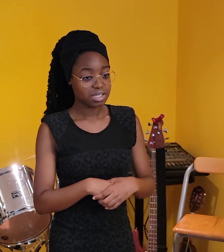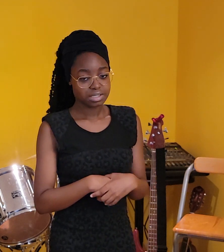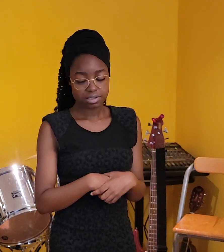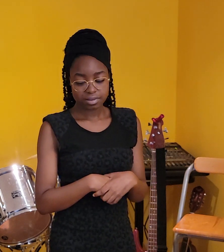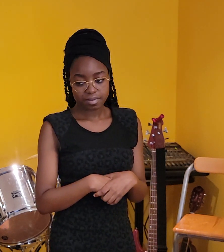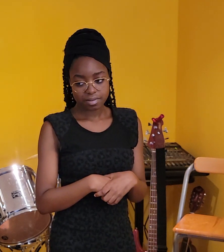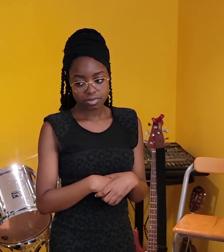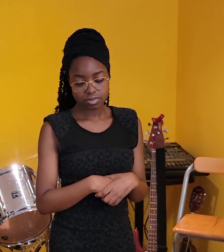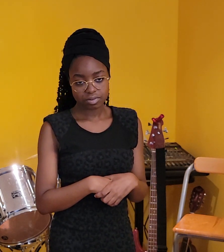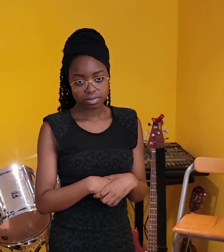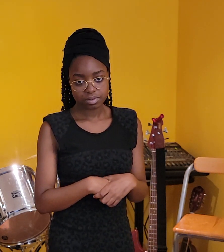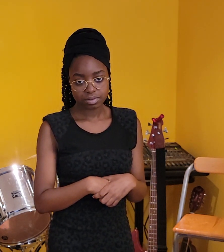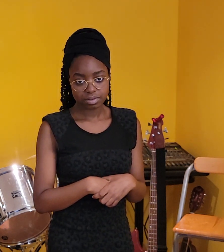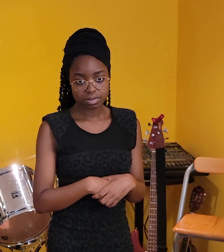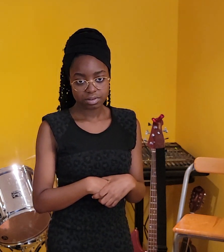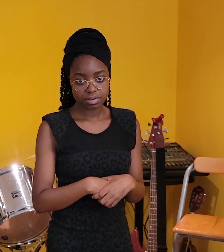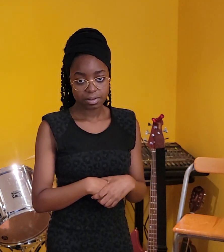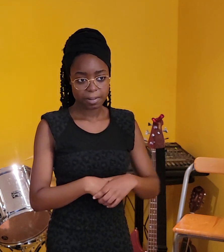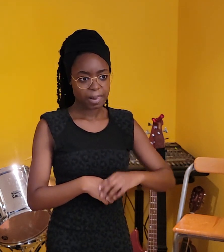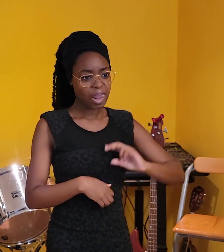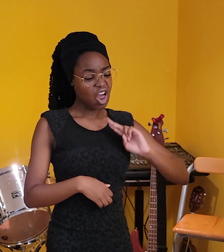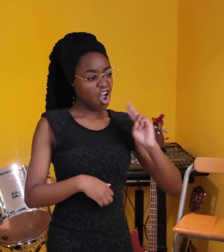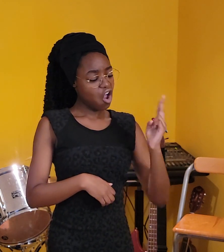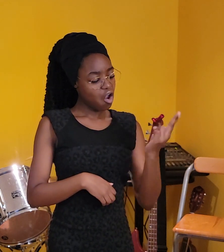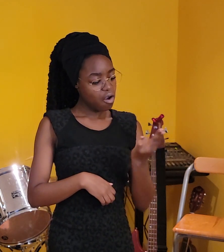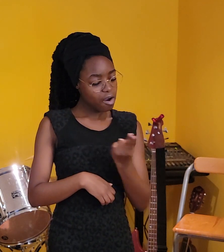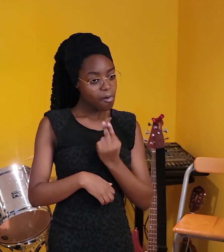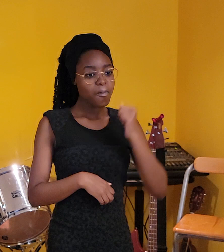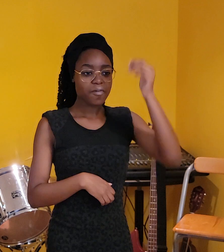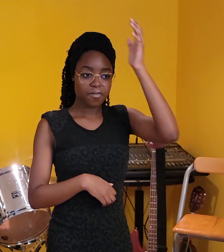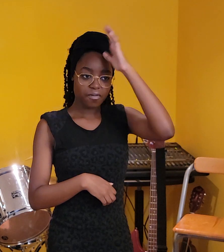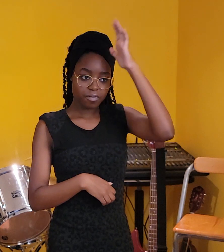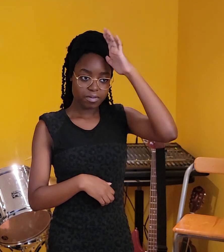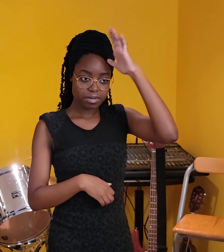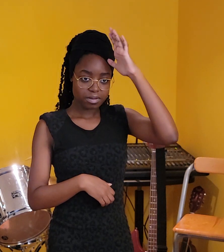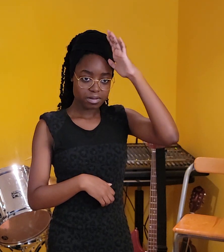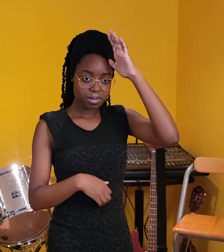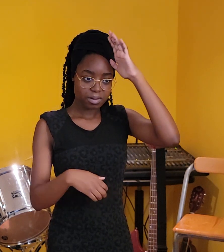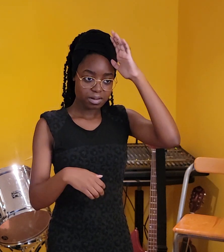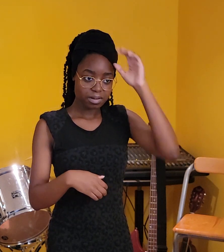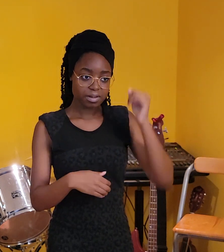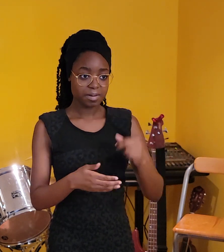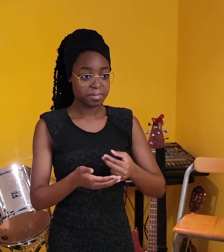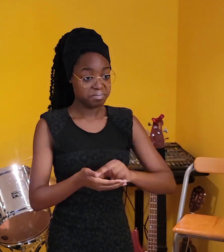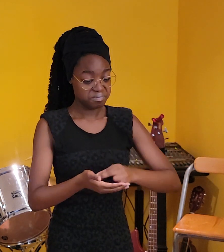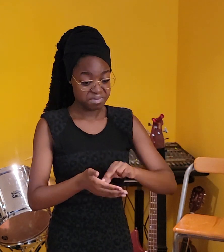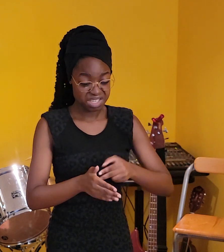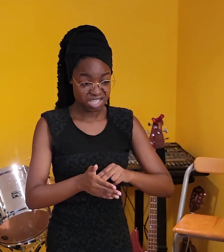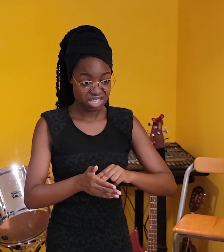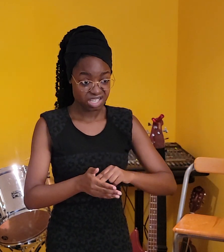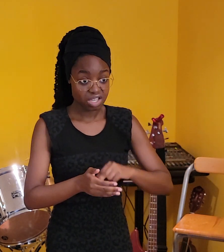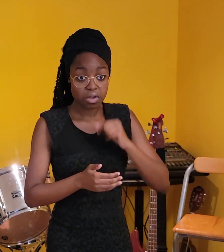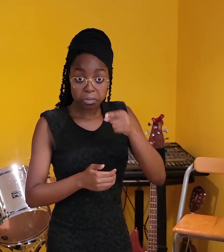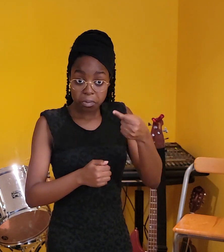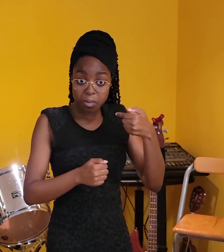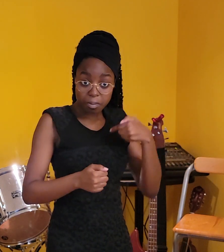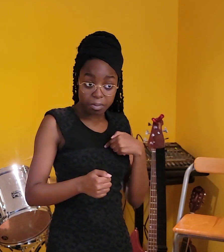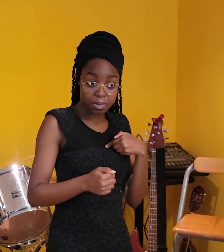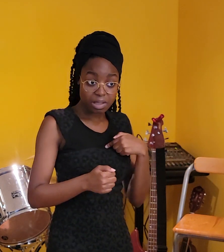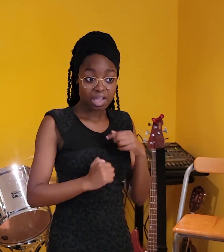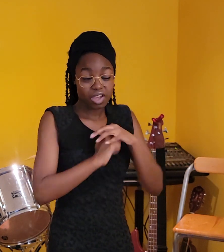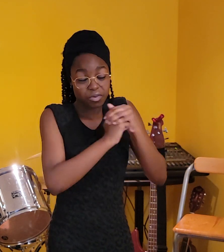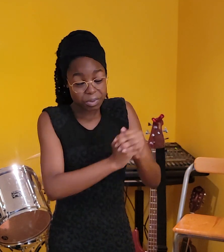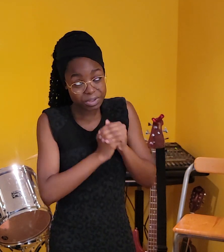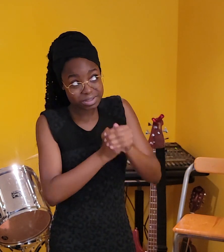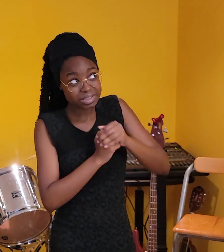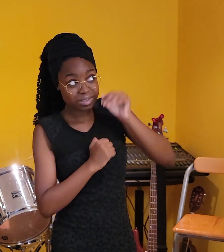see? That's why he says, our, us. And remember too,